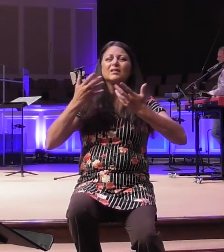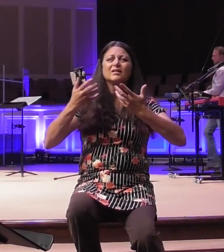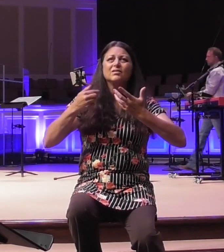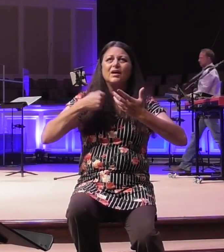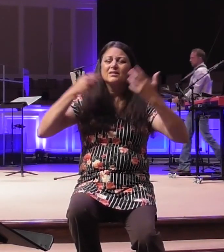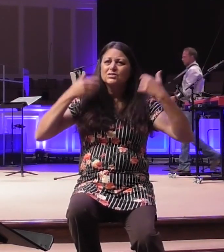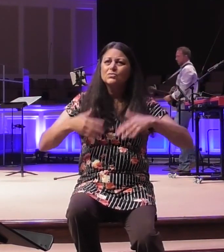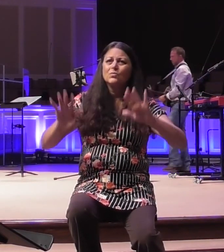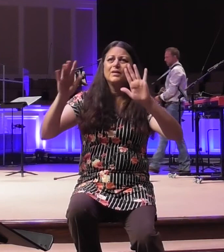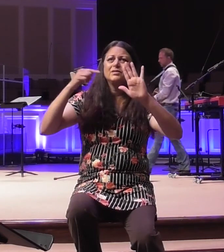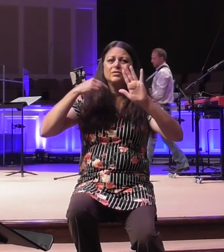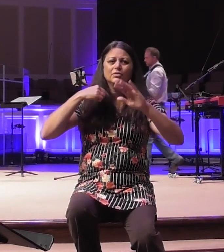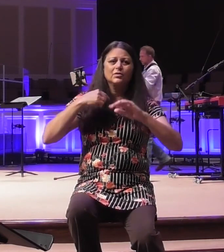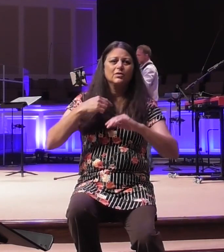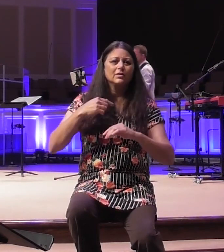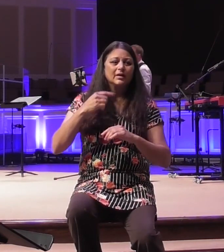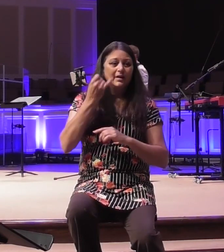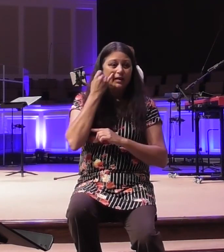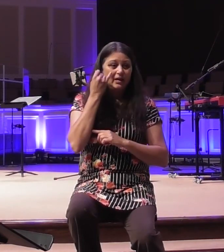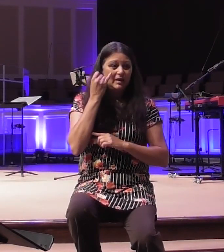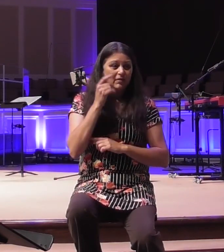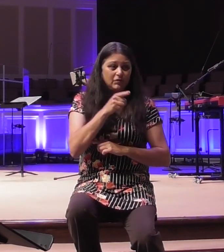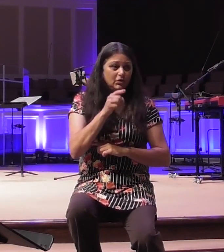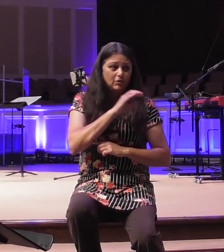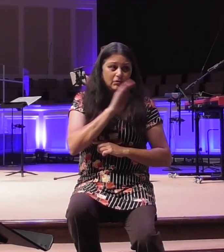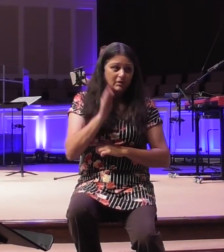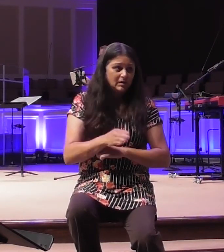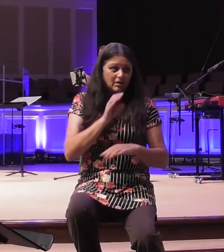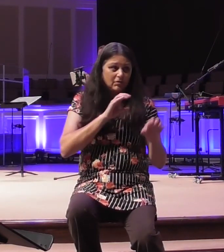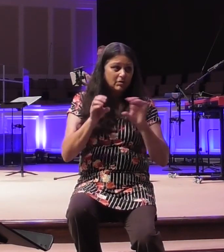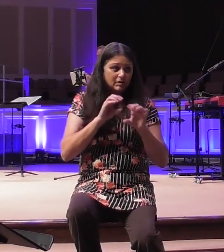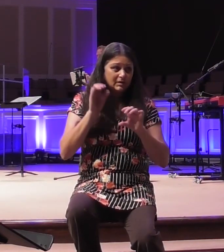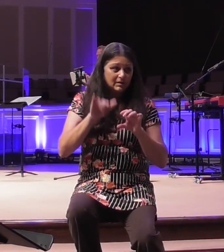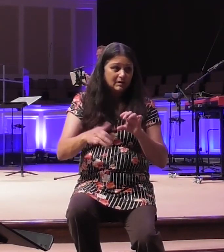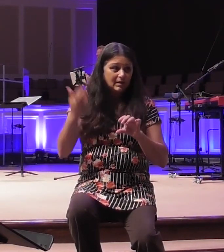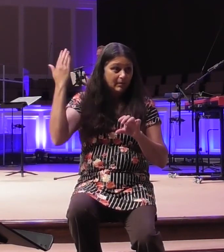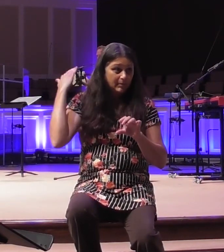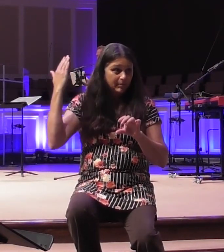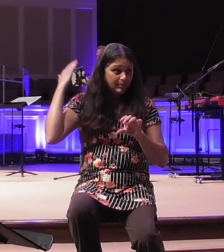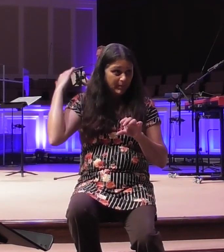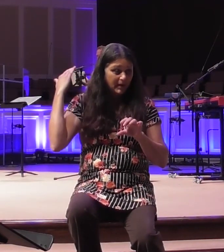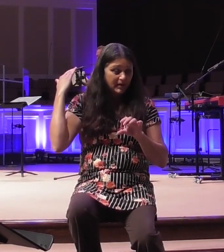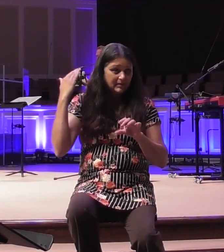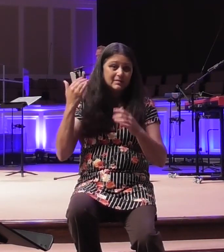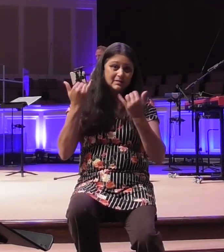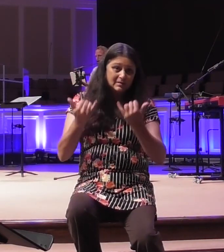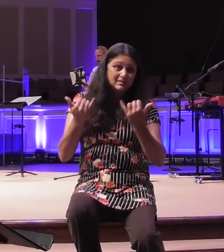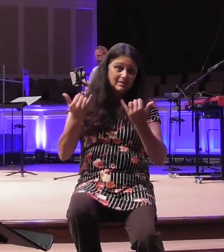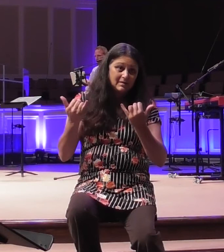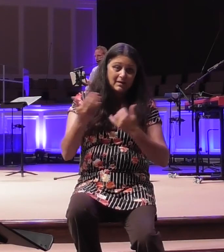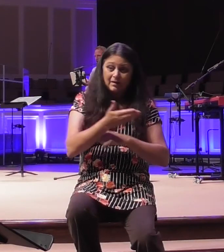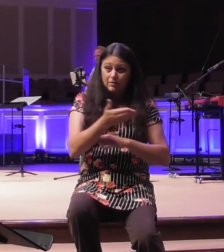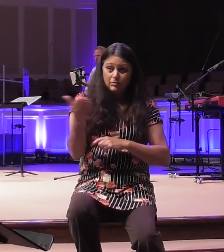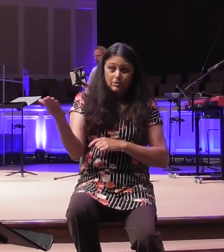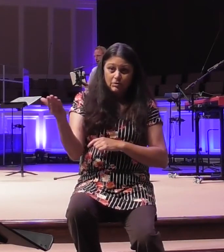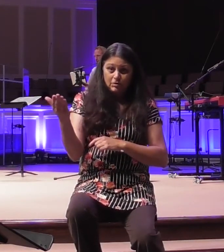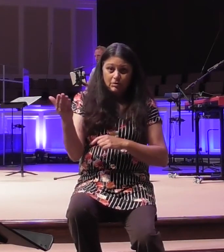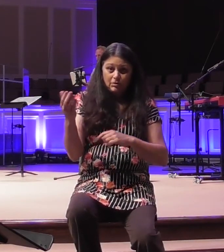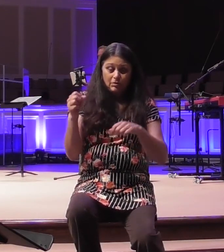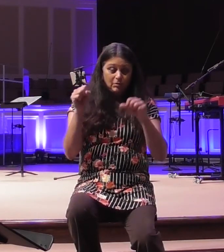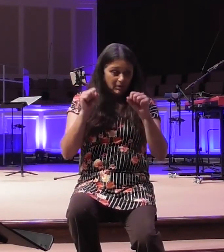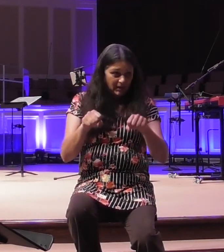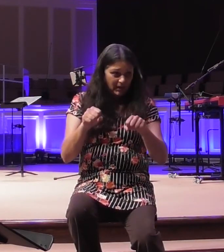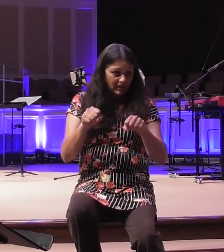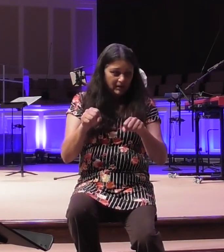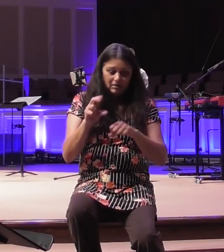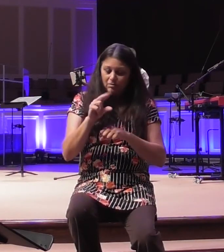There's never been a time that you've ever done that. You can do that today. In fact, you ought to. No better time than Memorial Day weekend to